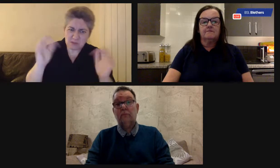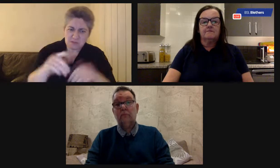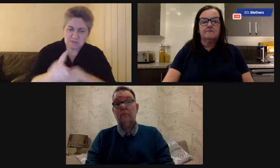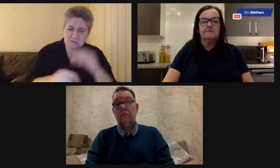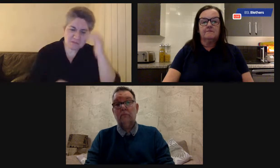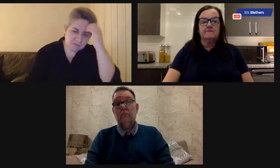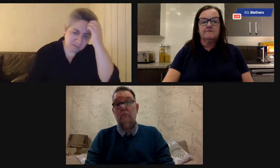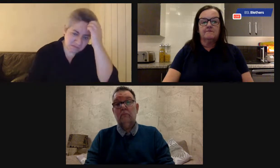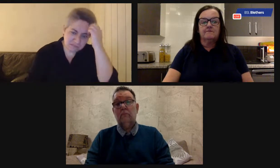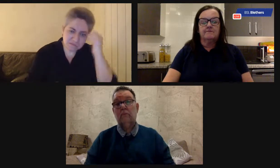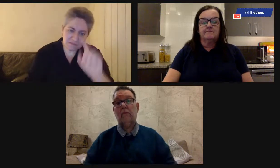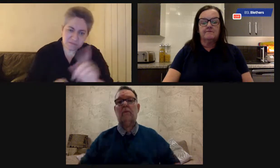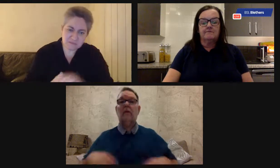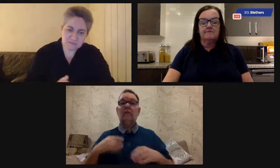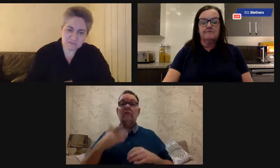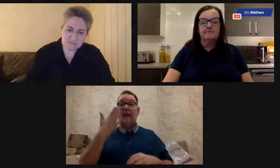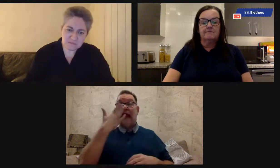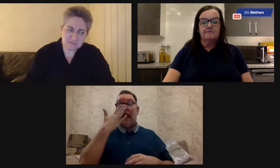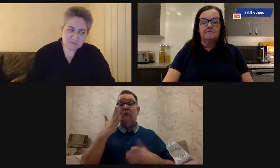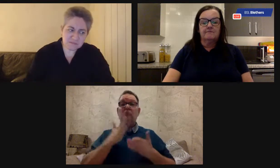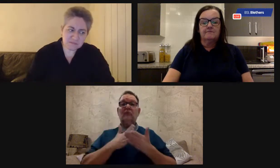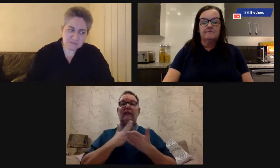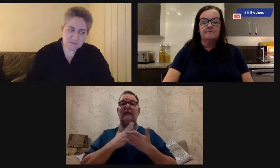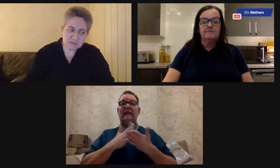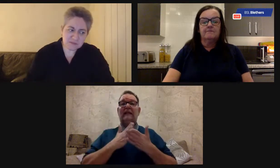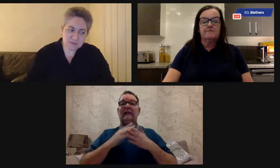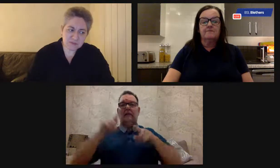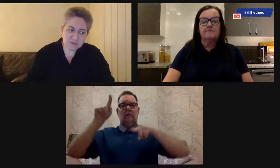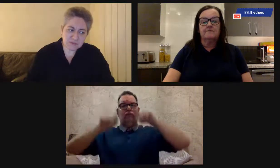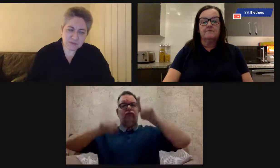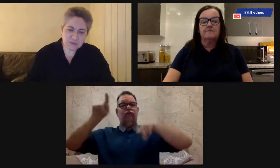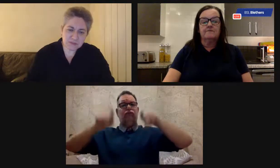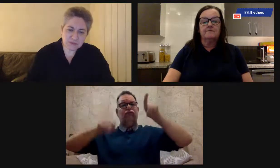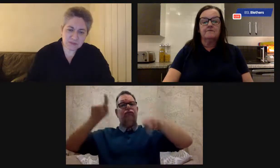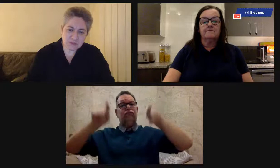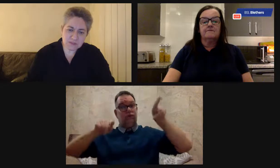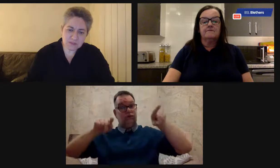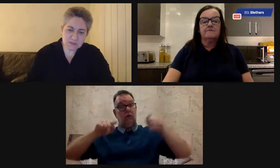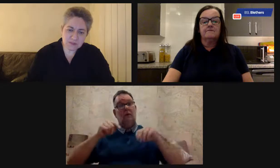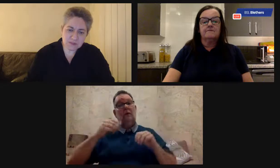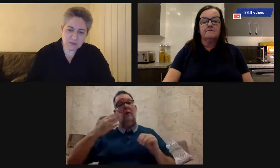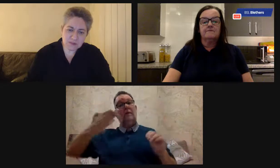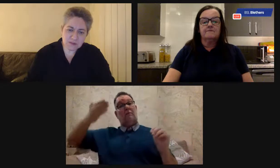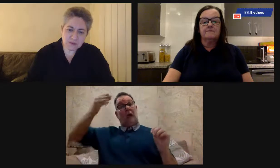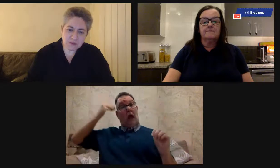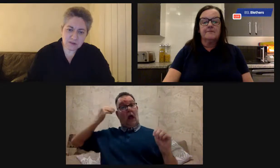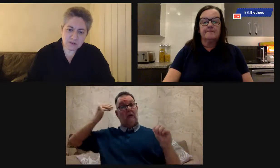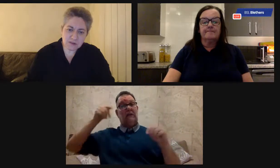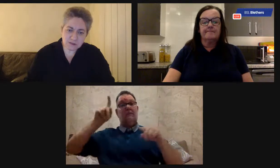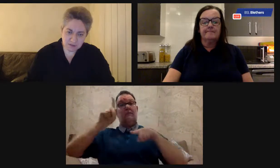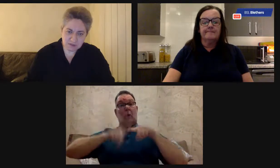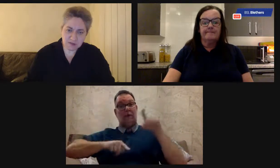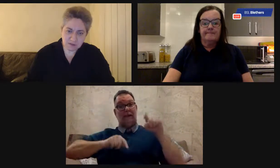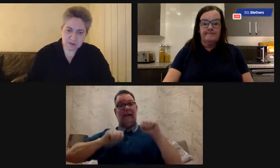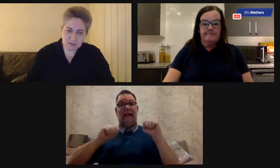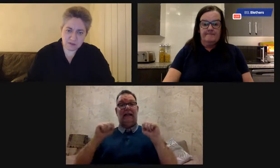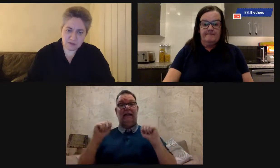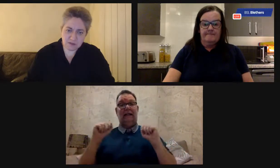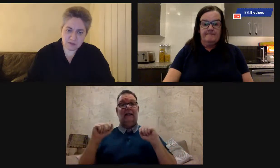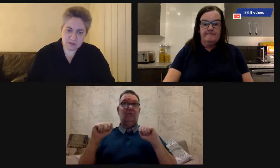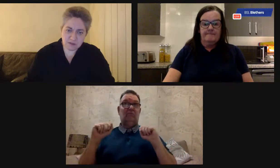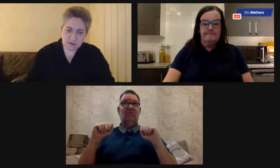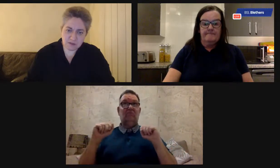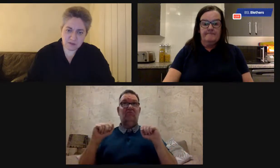to have a kind of core group of people arrive that come. What about your group? Is there a